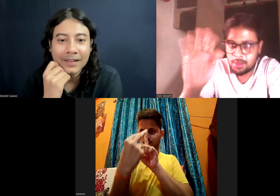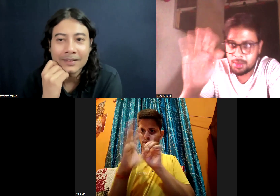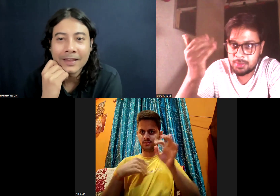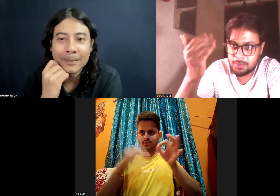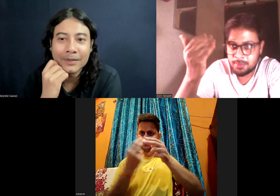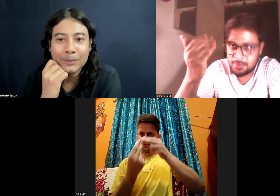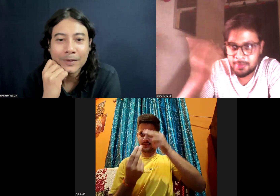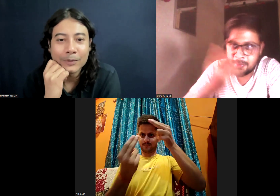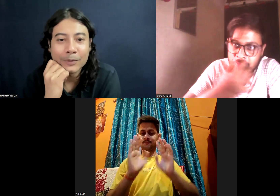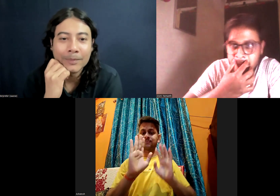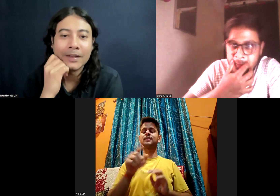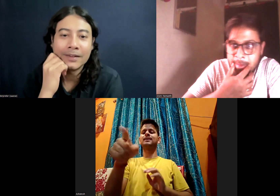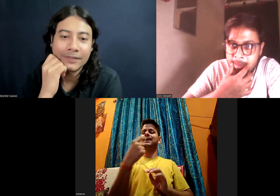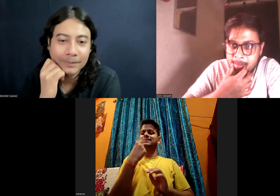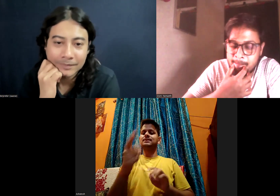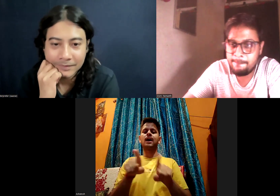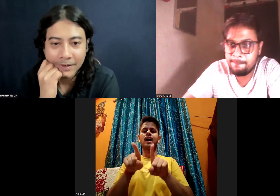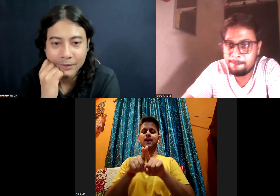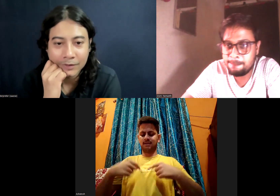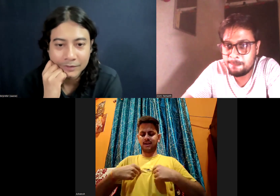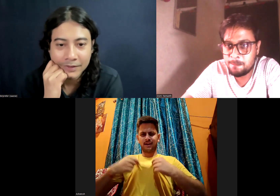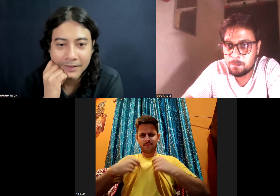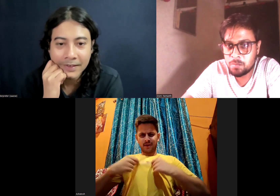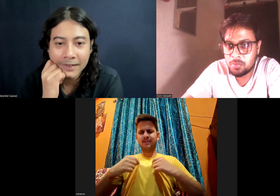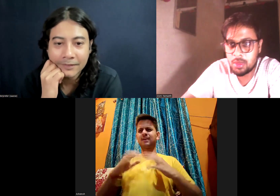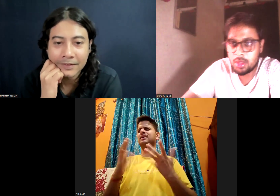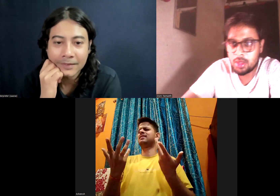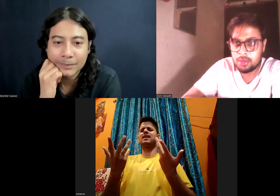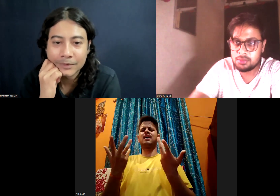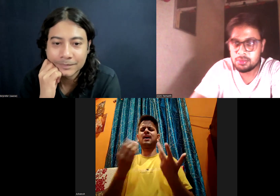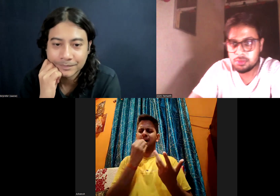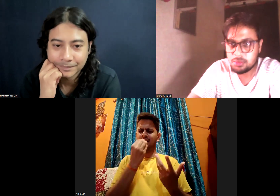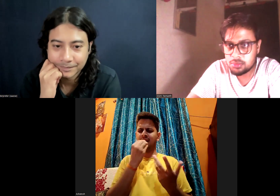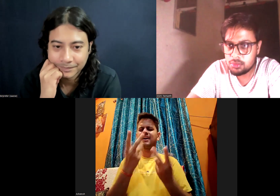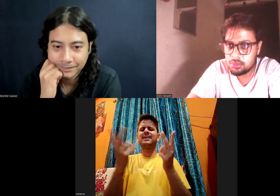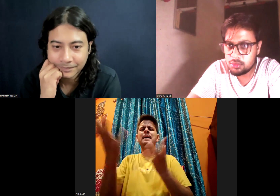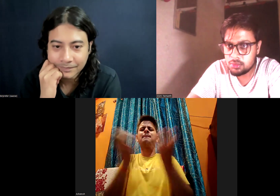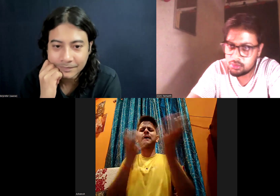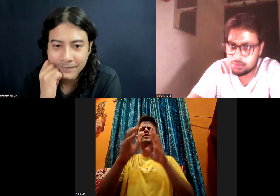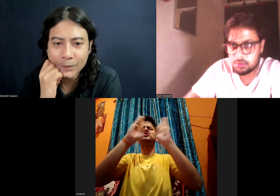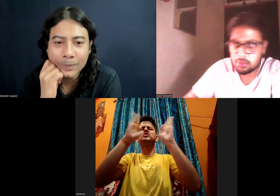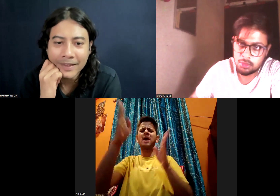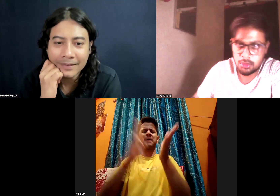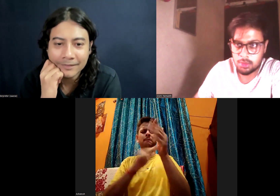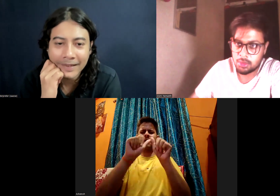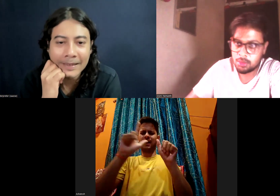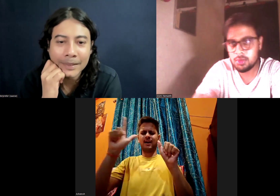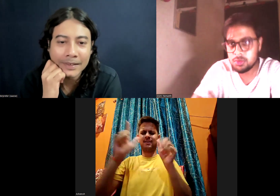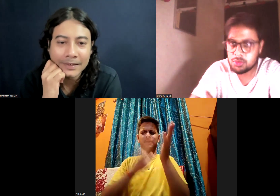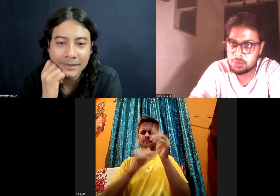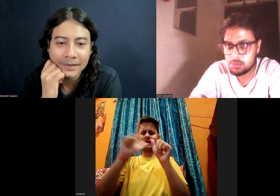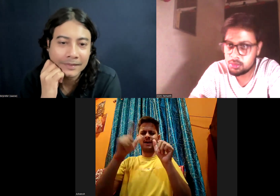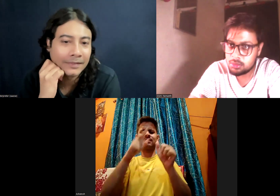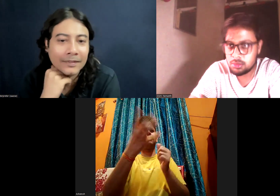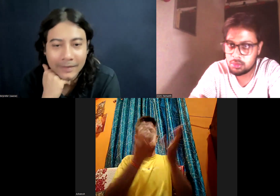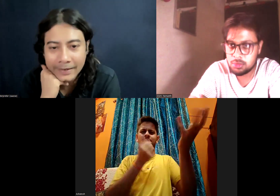So he's asking Hemant, you please look at me, if I'm right or wrong. So he's saying, like, for example, it could be any